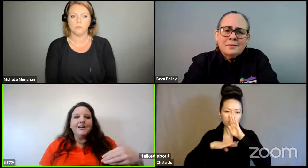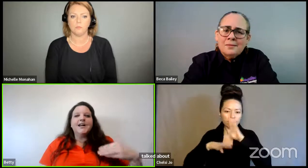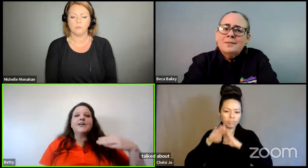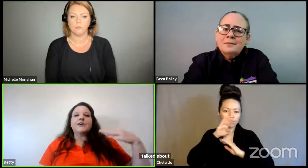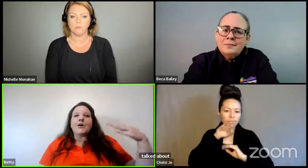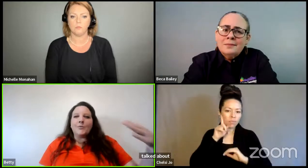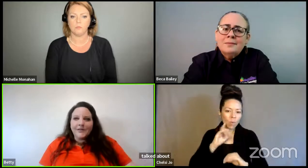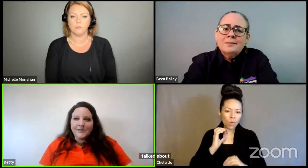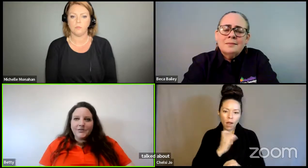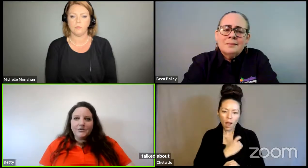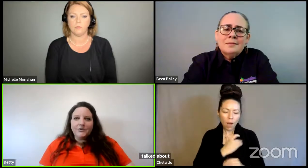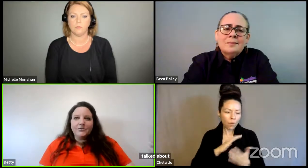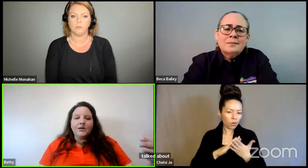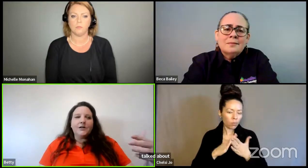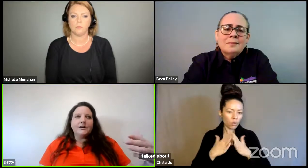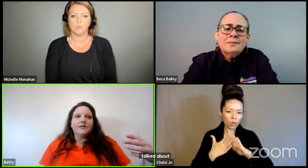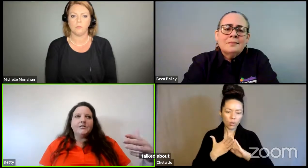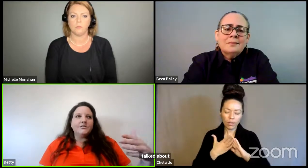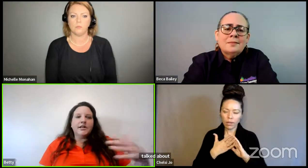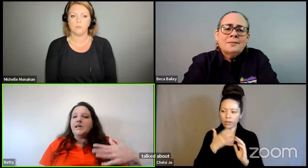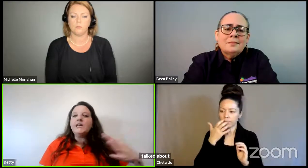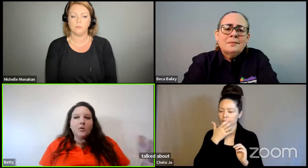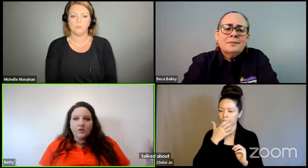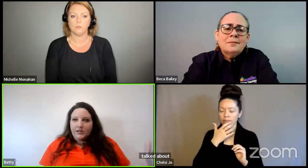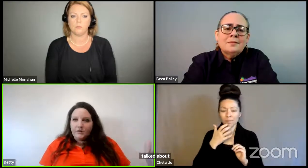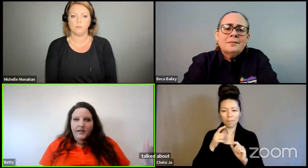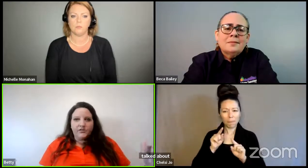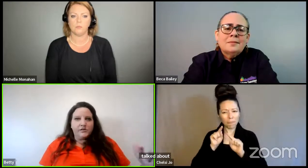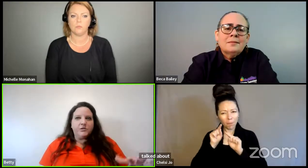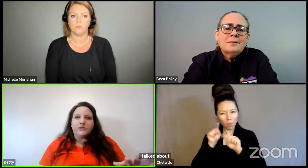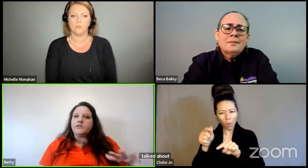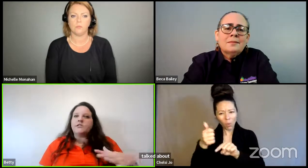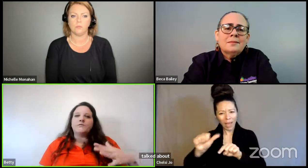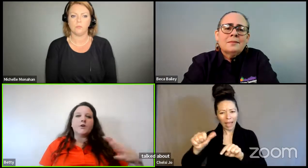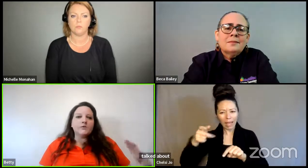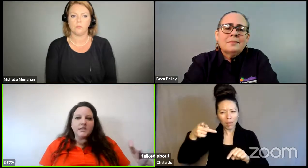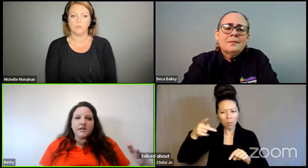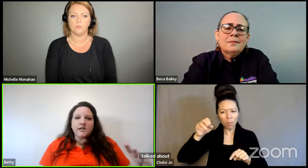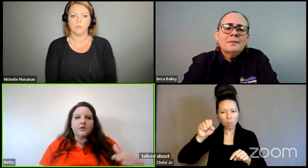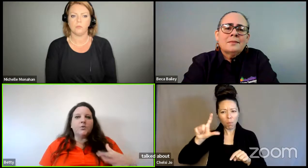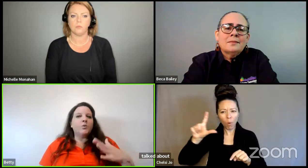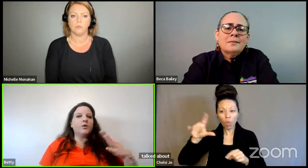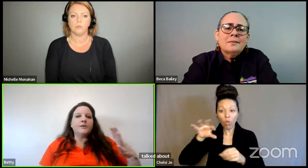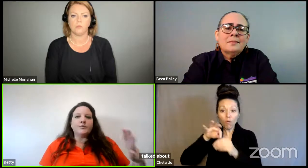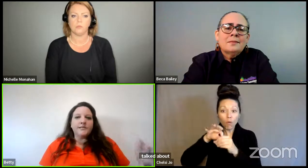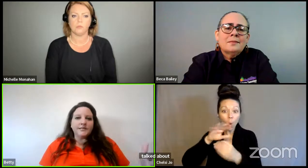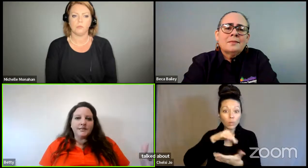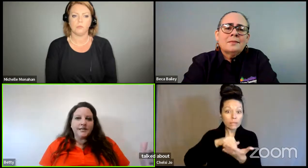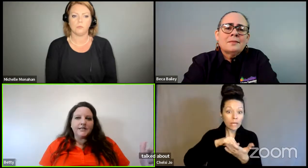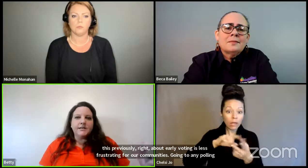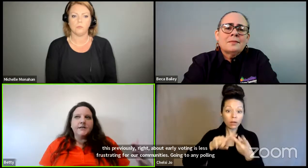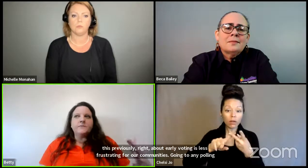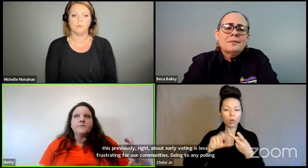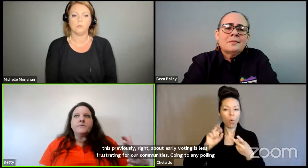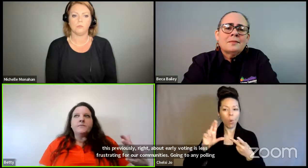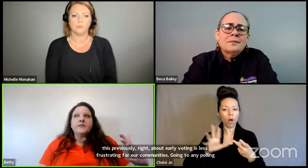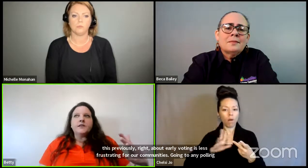communities. Going to any polling location, whether it's a vote center or a